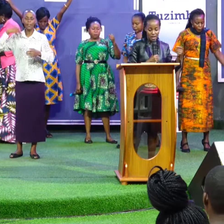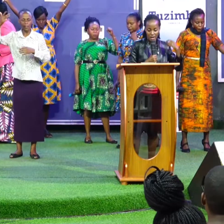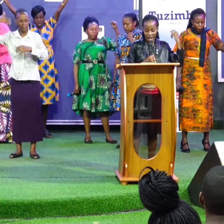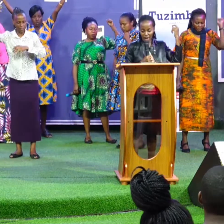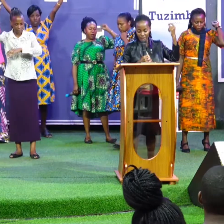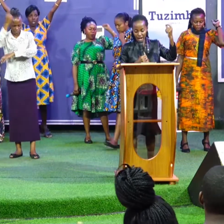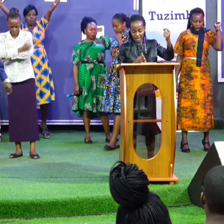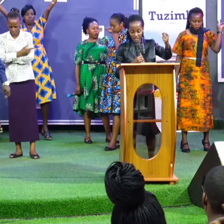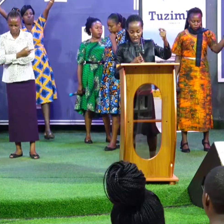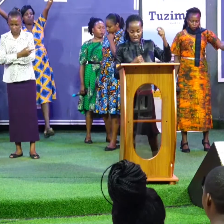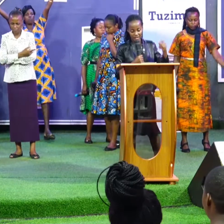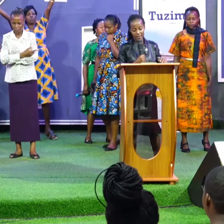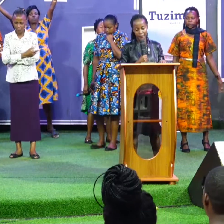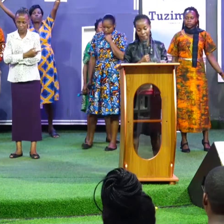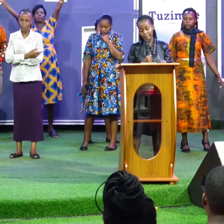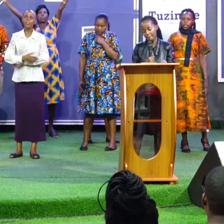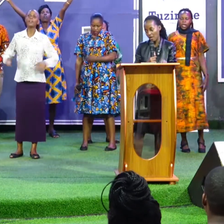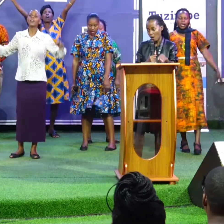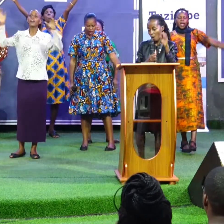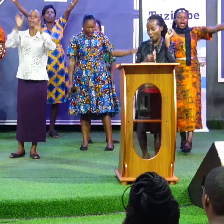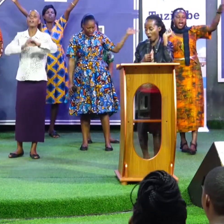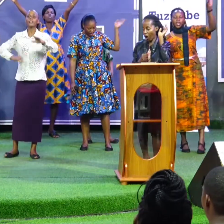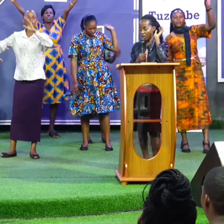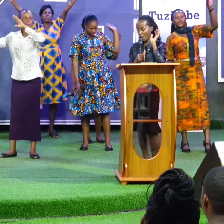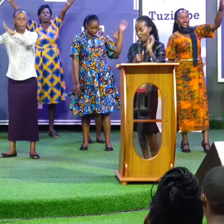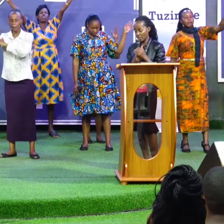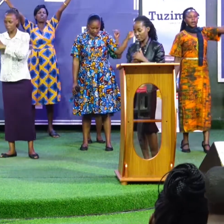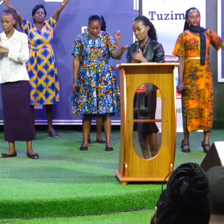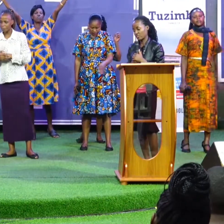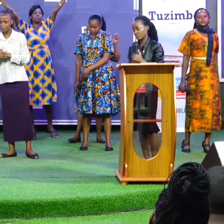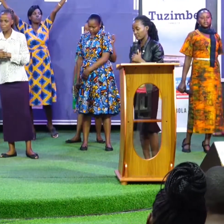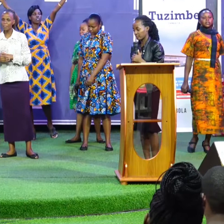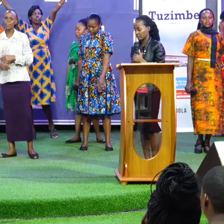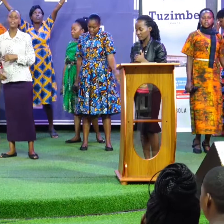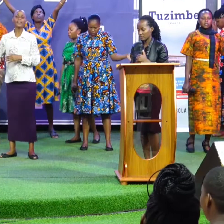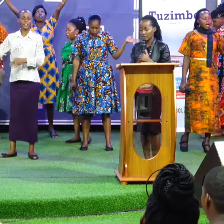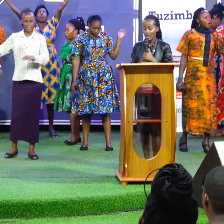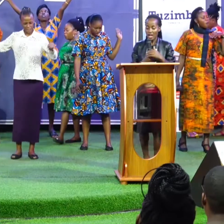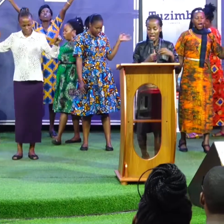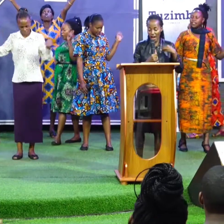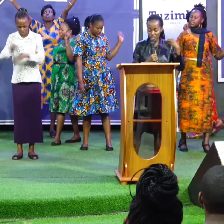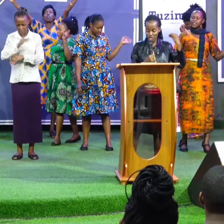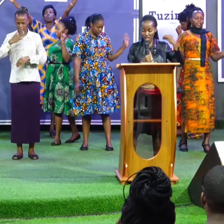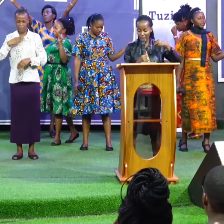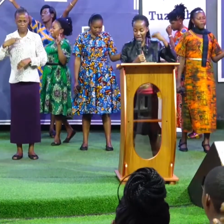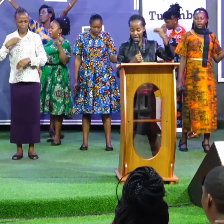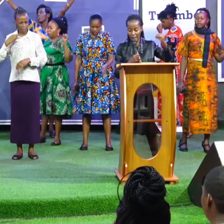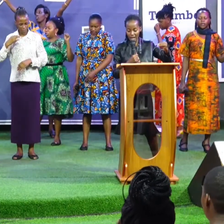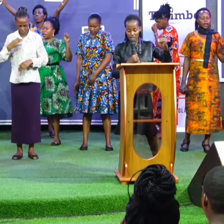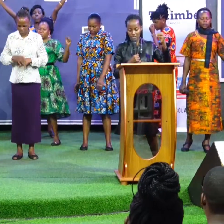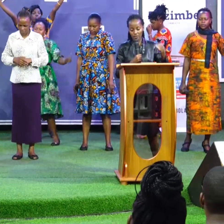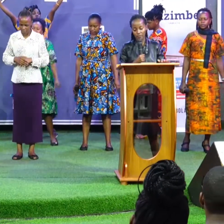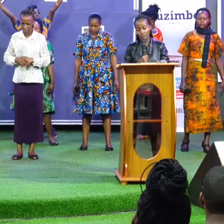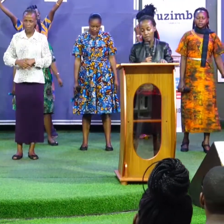Ulirunaku. Every other day. Ay, Mukama. Oh Lord, Wanyise chambalo change. Exchange my